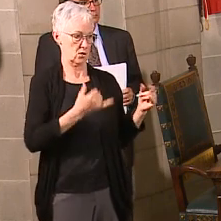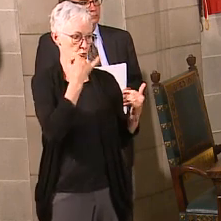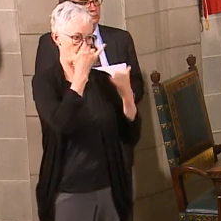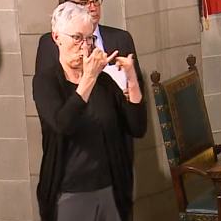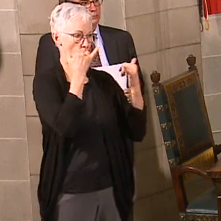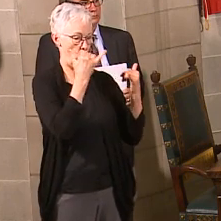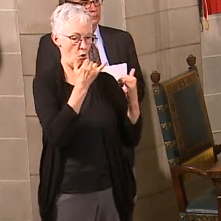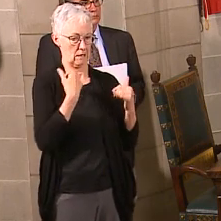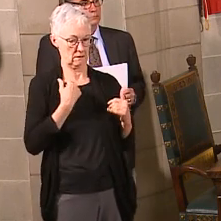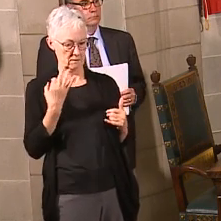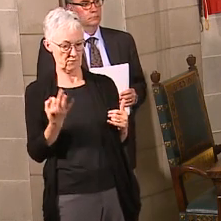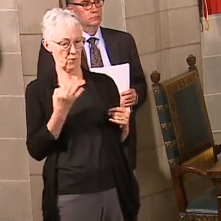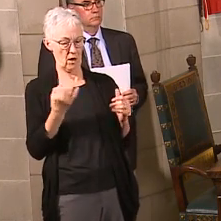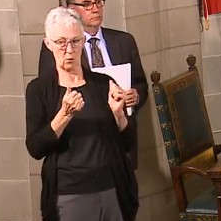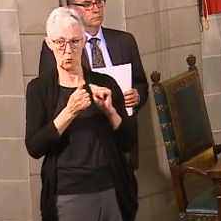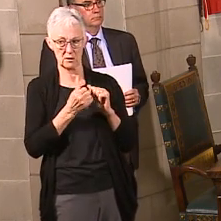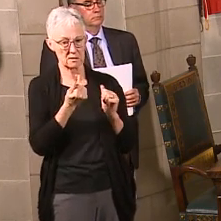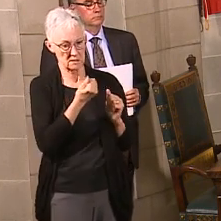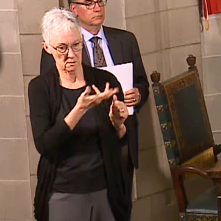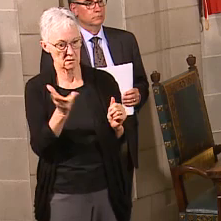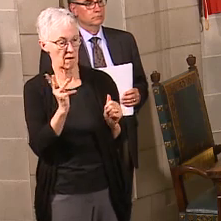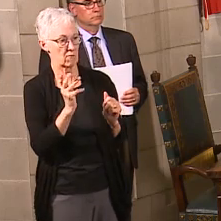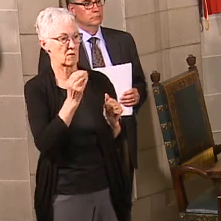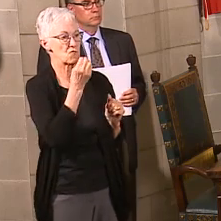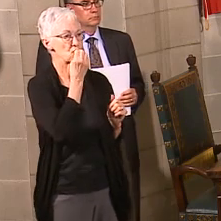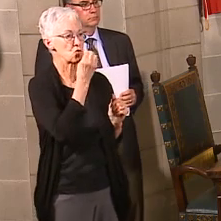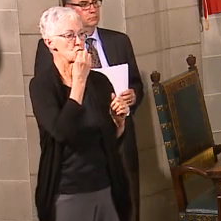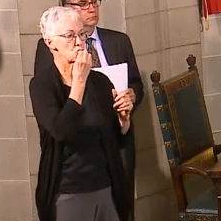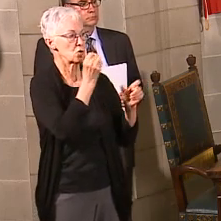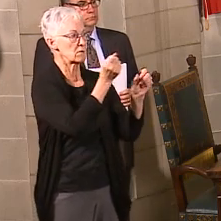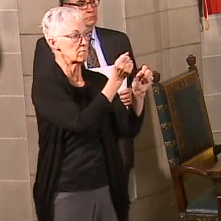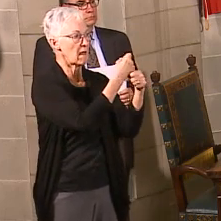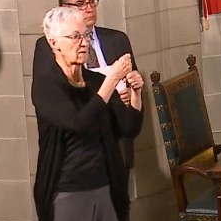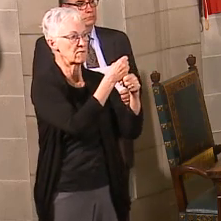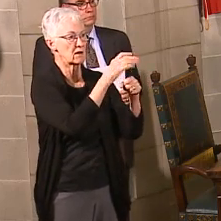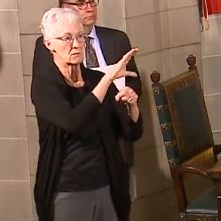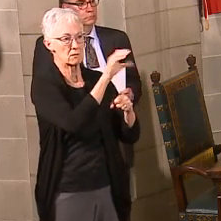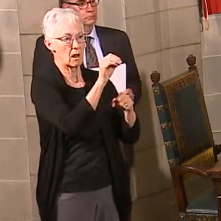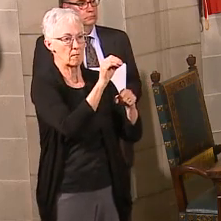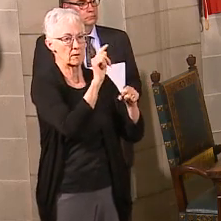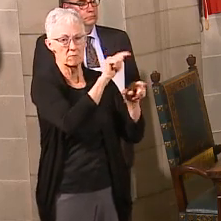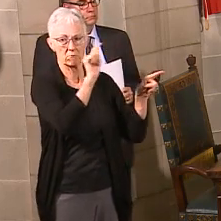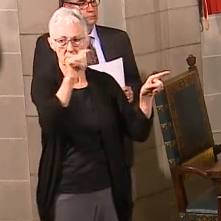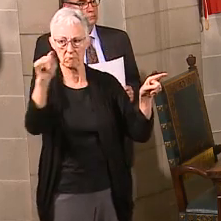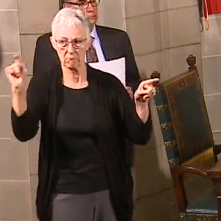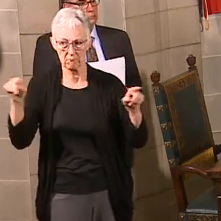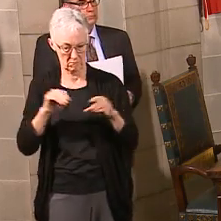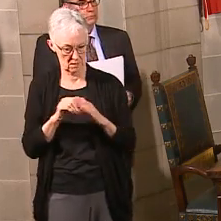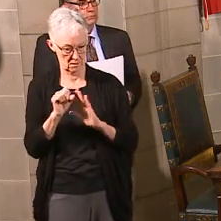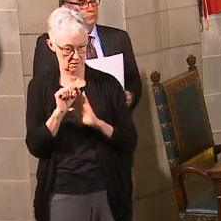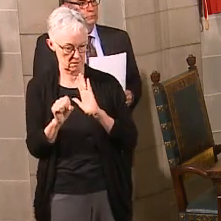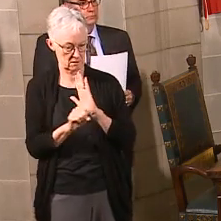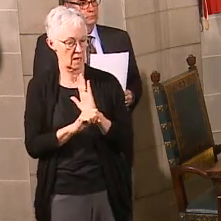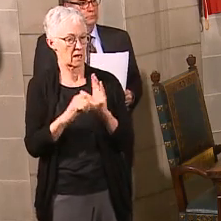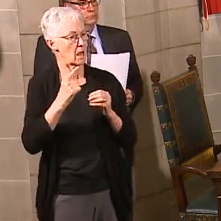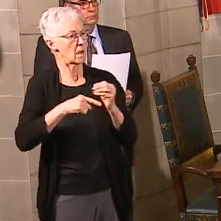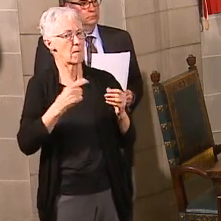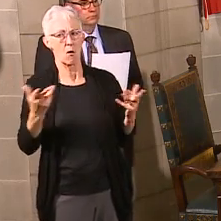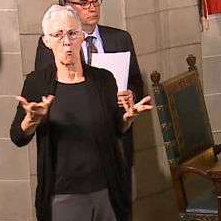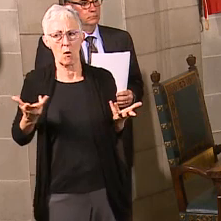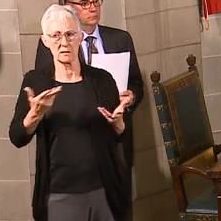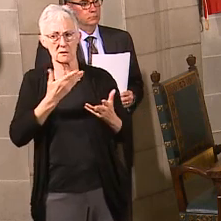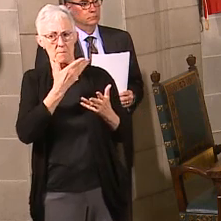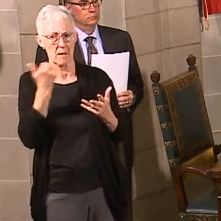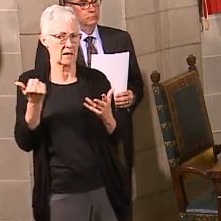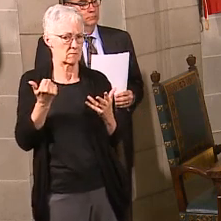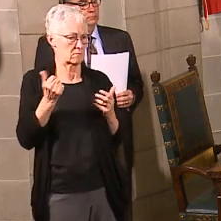food processors in the state that we're going to turn into a weekly call that will be about sharing best practices and what are the things we can do to do more